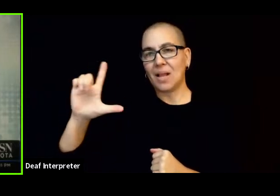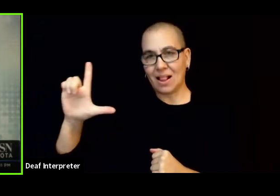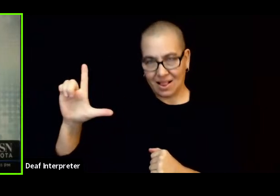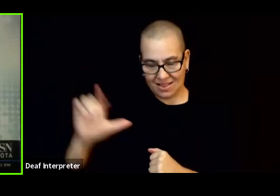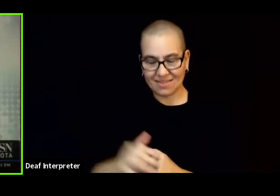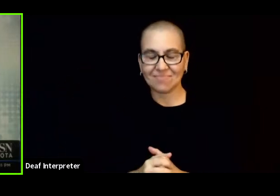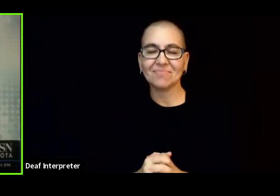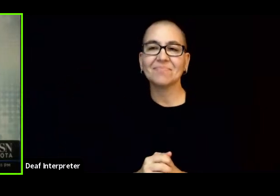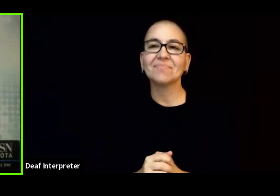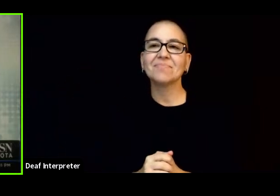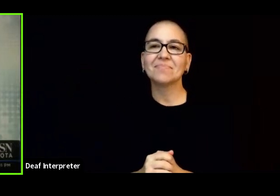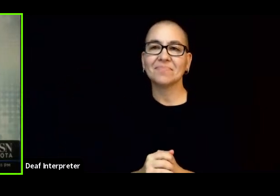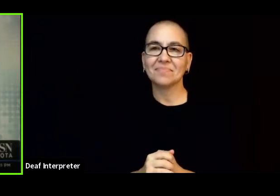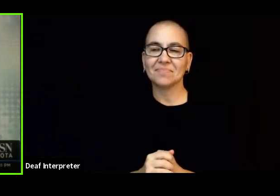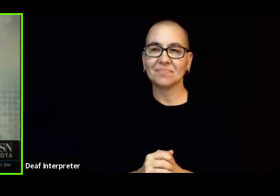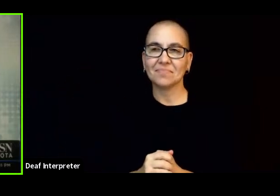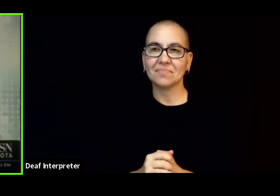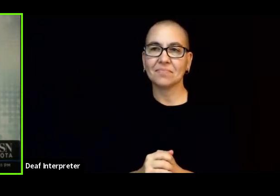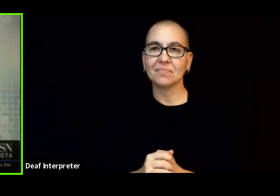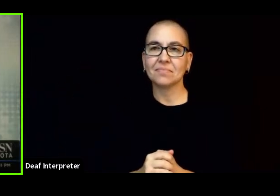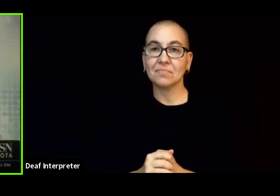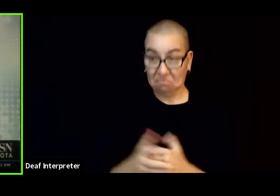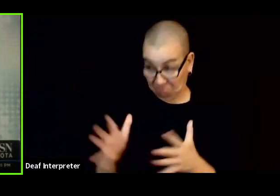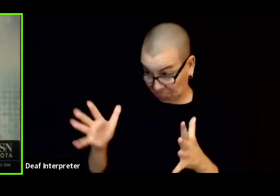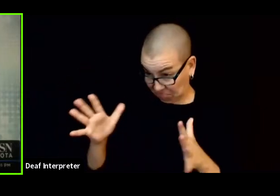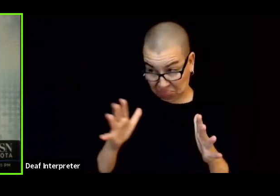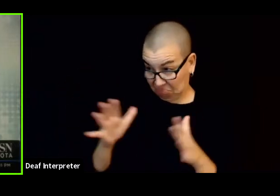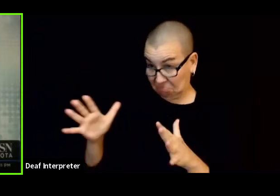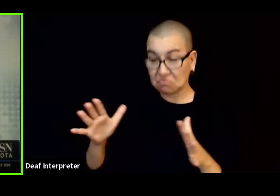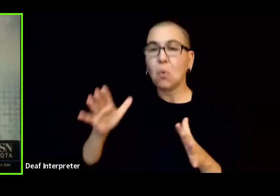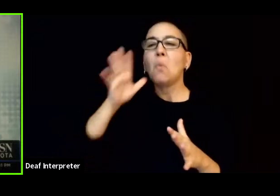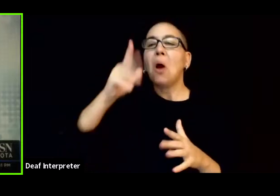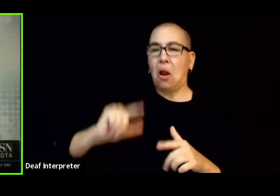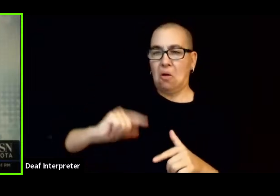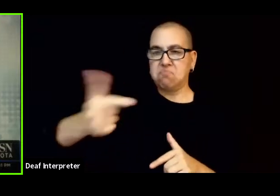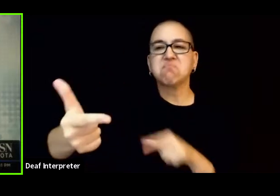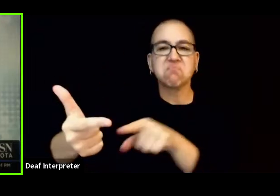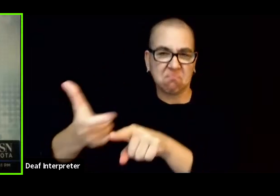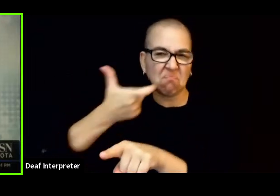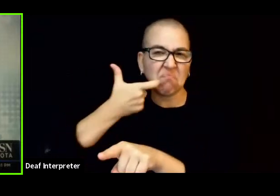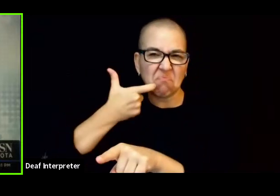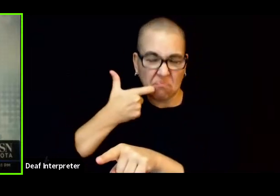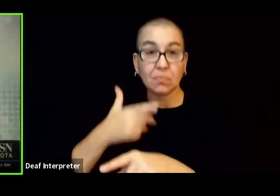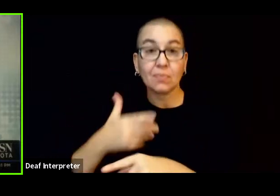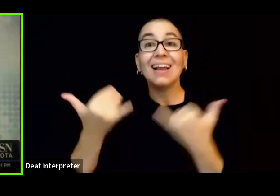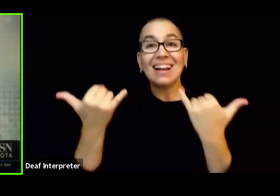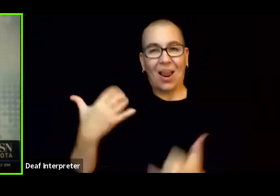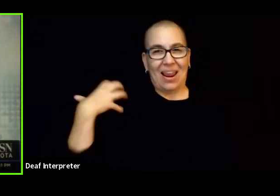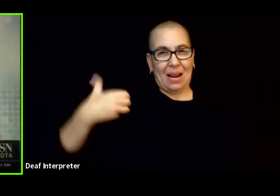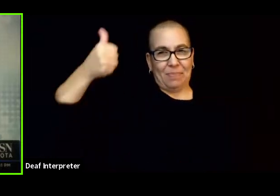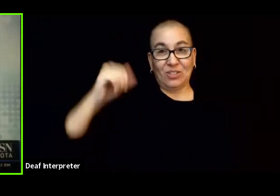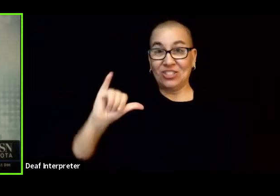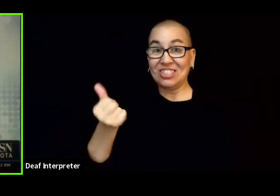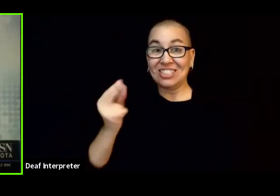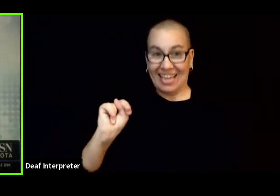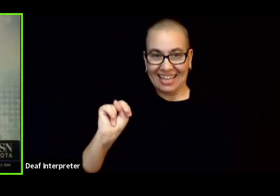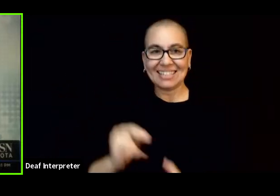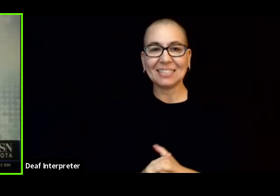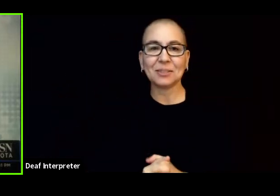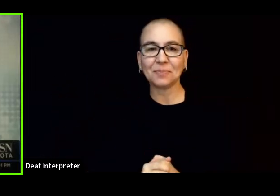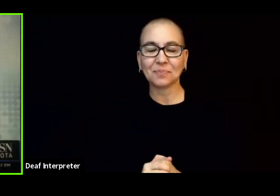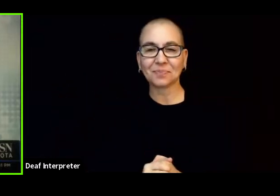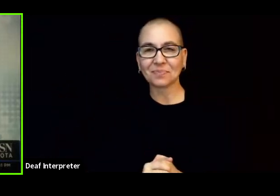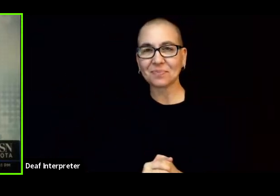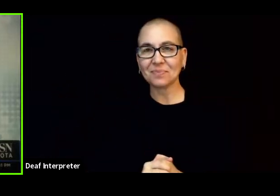to Commissioner Malcolm. Thanks, Andrea, and good afternoon, everyone. Well, the United States set another record